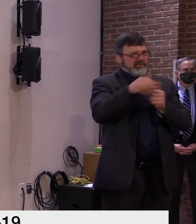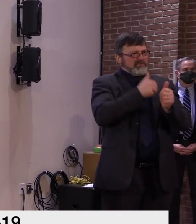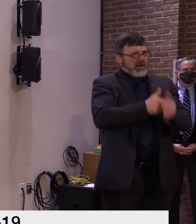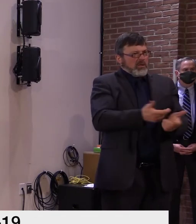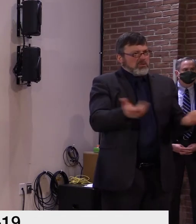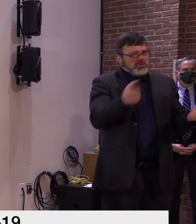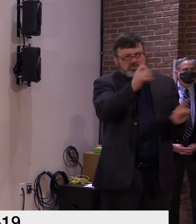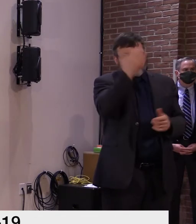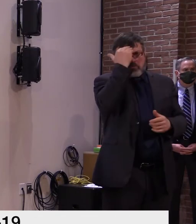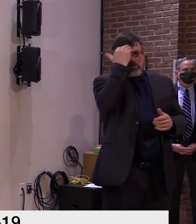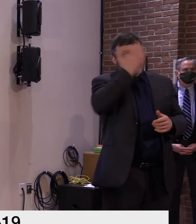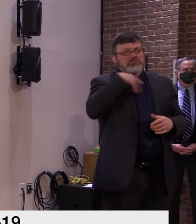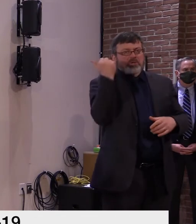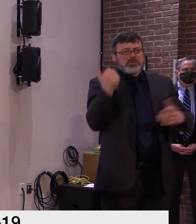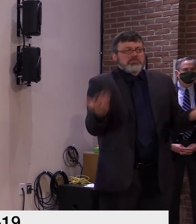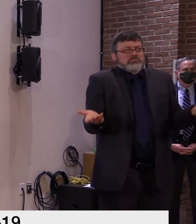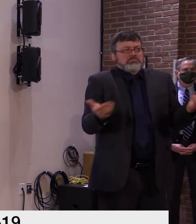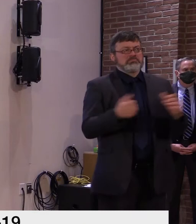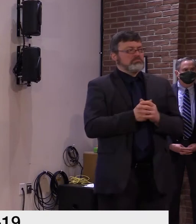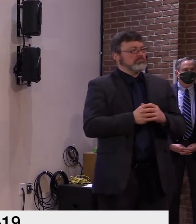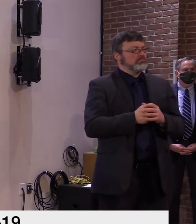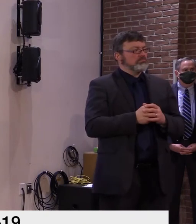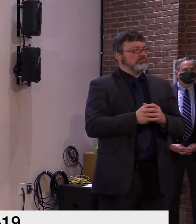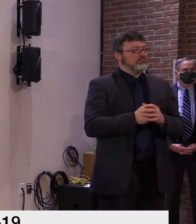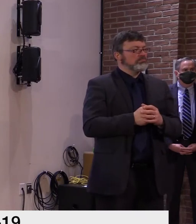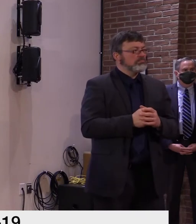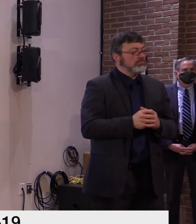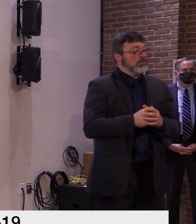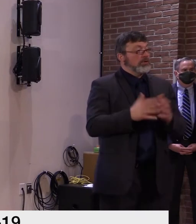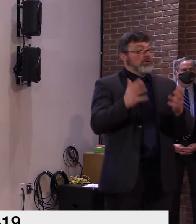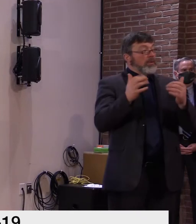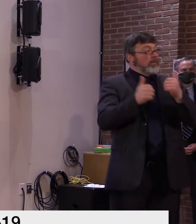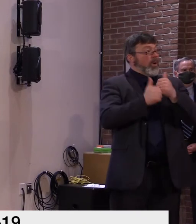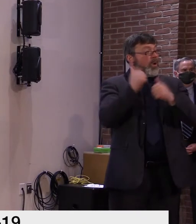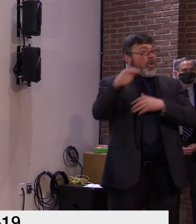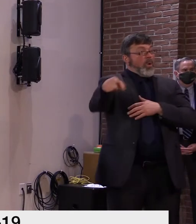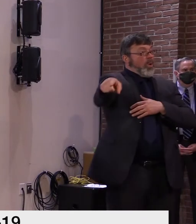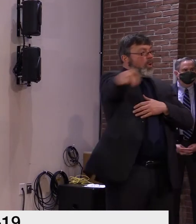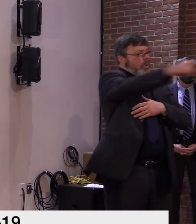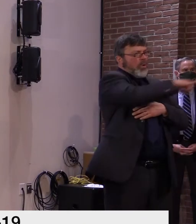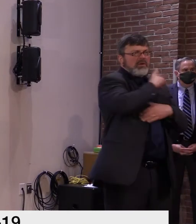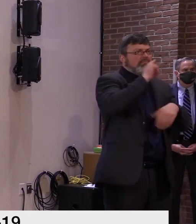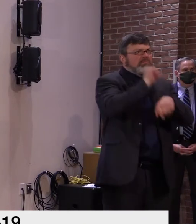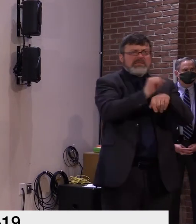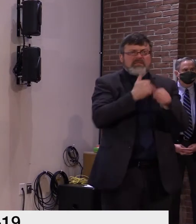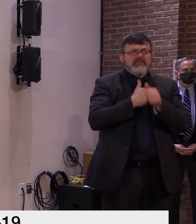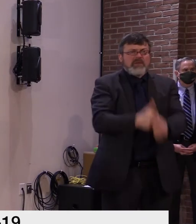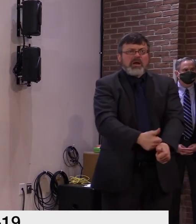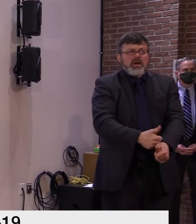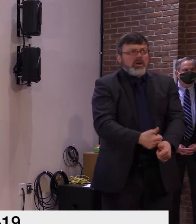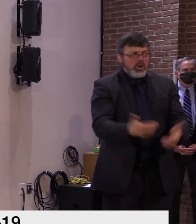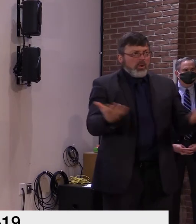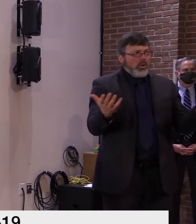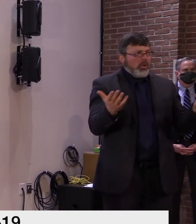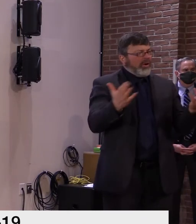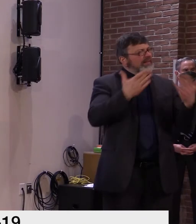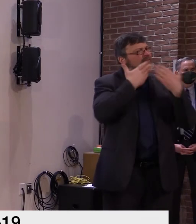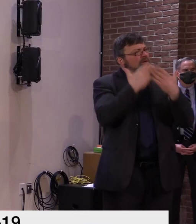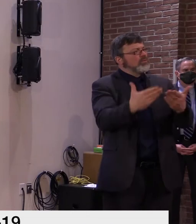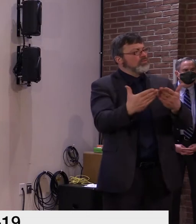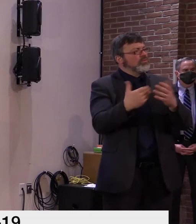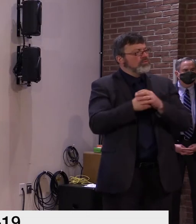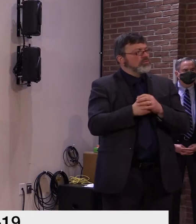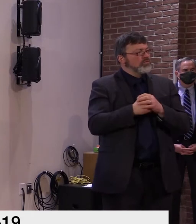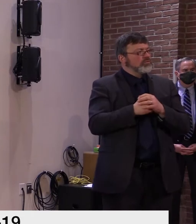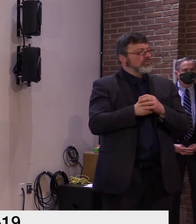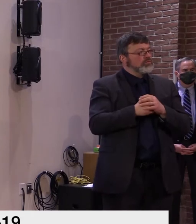fatigue out there, admittedly, and people want to get back to normal. But getting back to normal, we're not going to